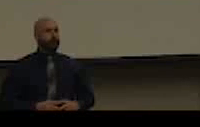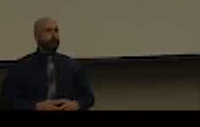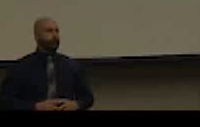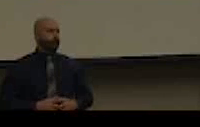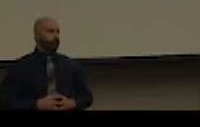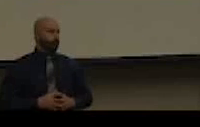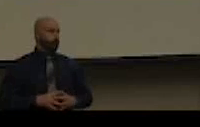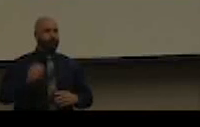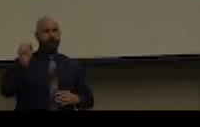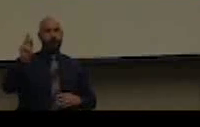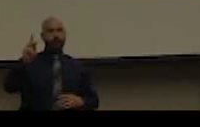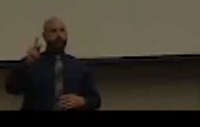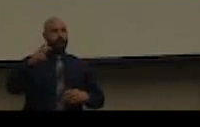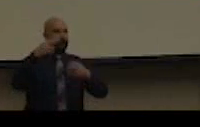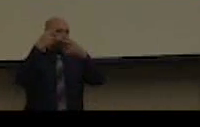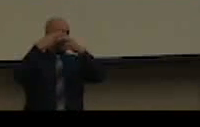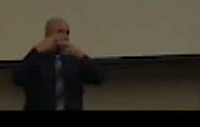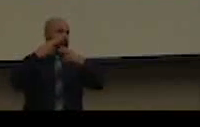Okay, let's do a roll call. Ryan?